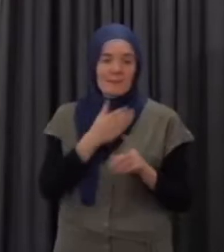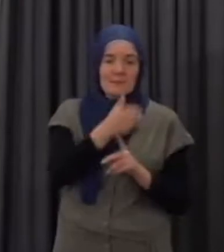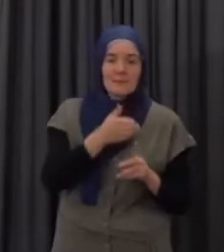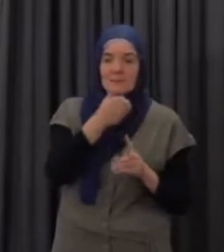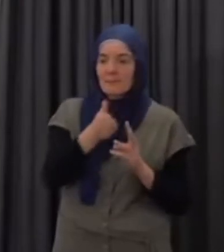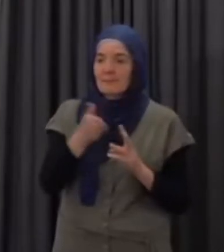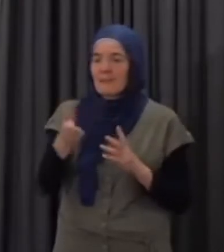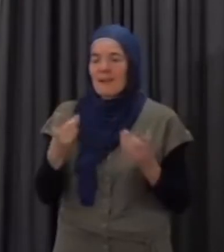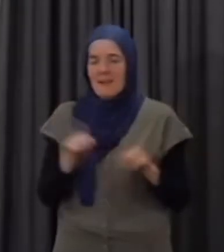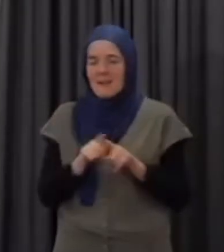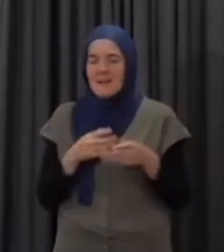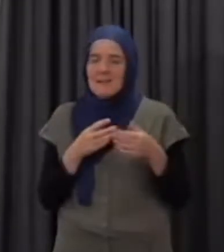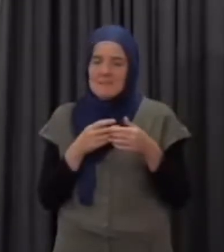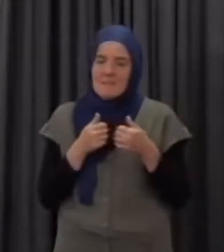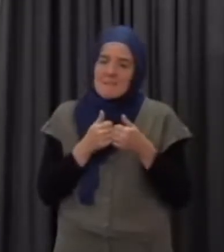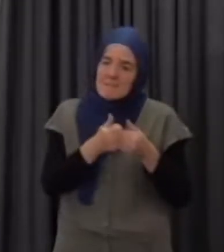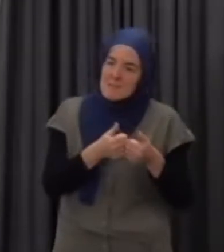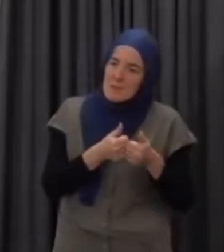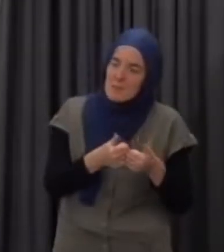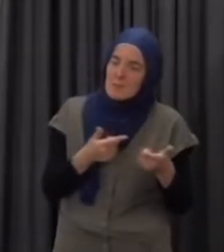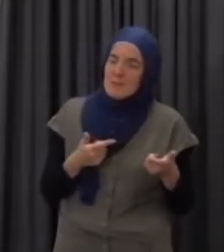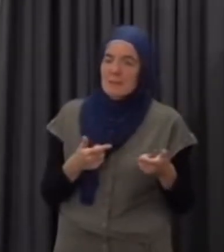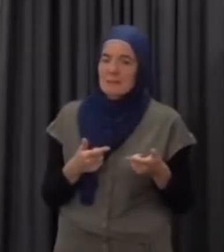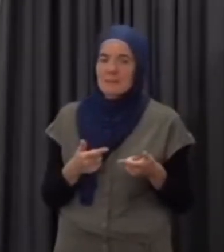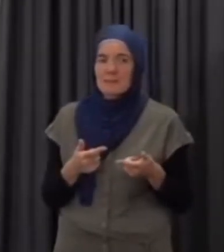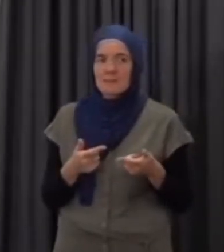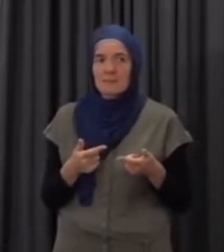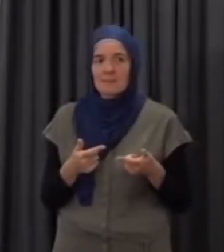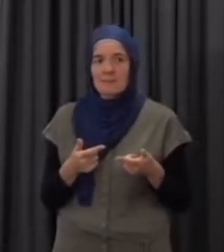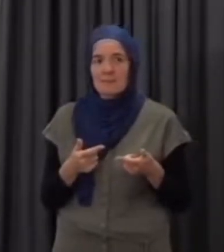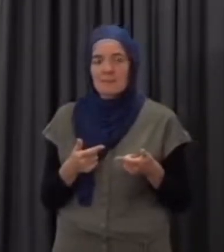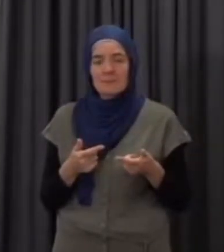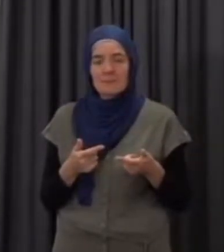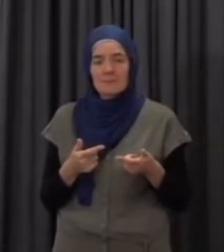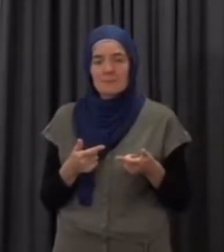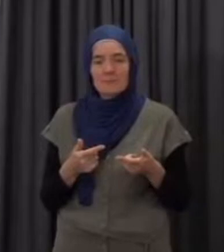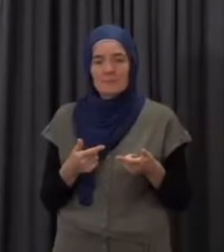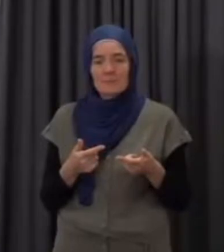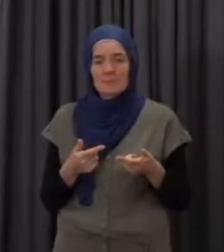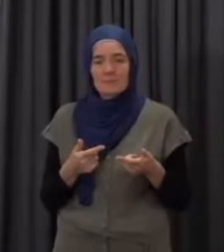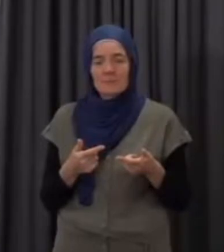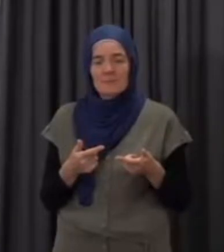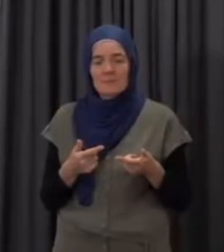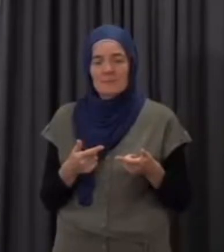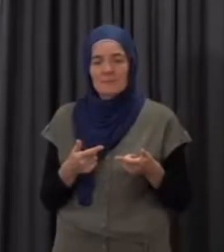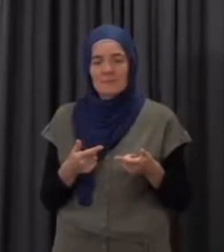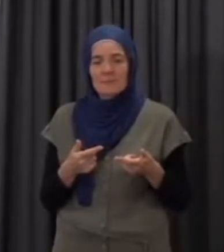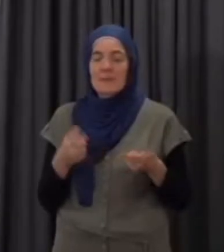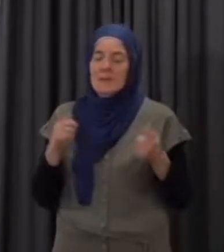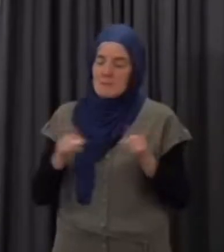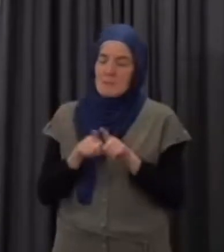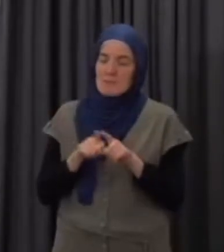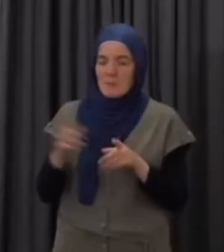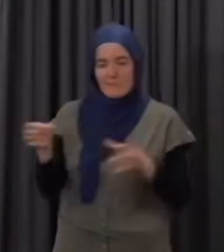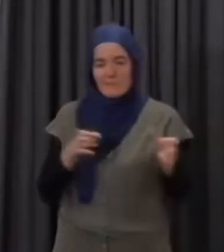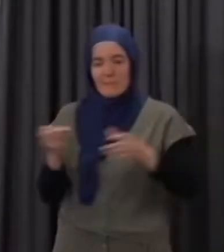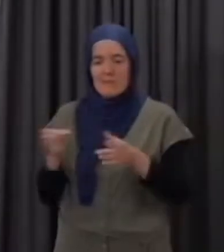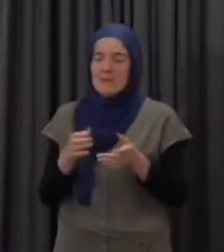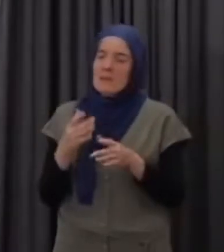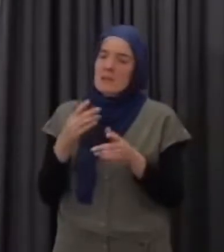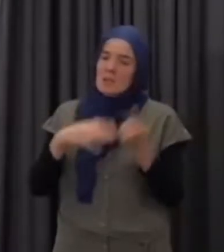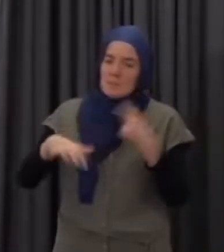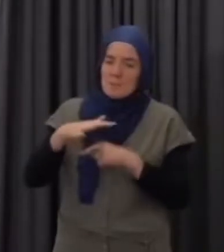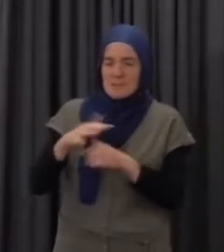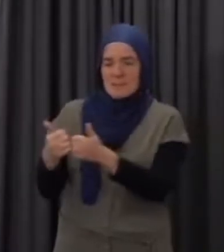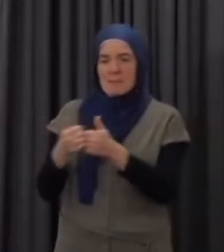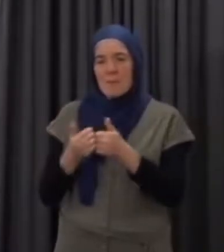physiotherapy while somebody's going through their hospital stay. But a lot of this, I think, is going to be about ensuring that we can wrap around some of the community support working with GP practices. And